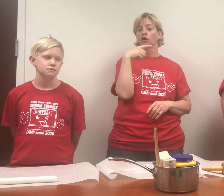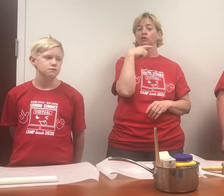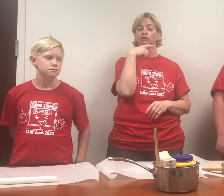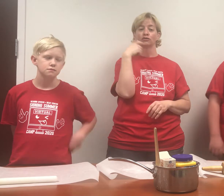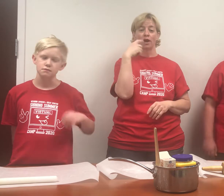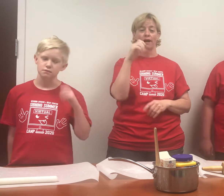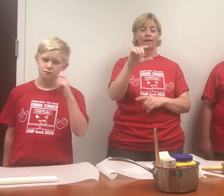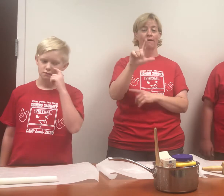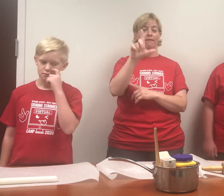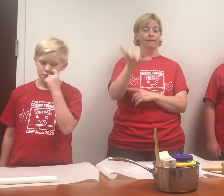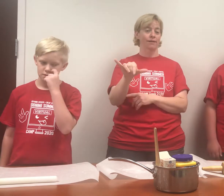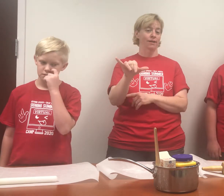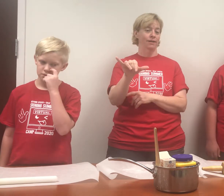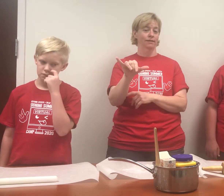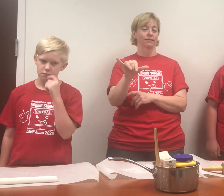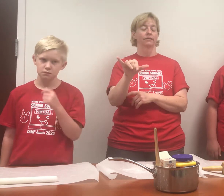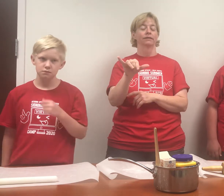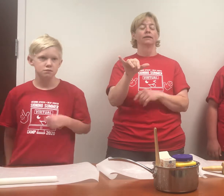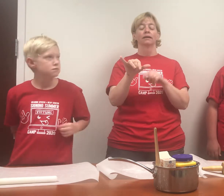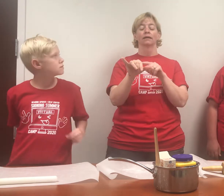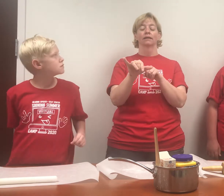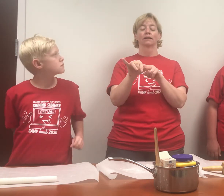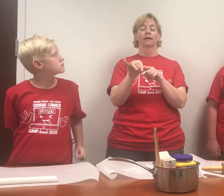making air dry clay,